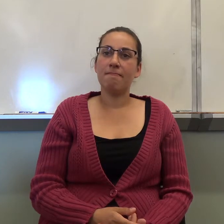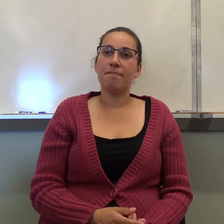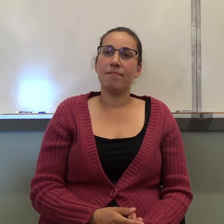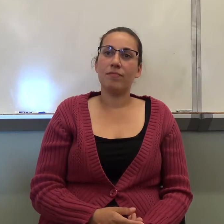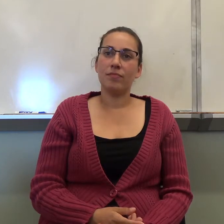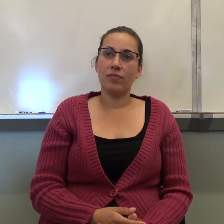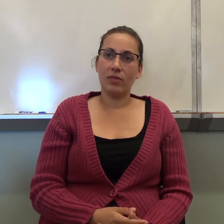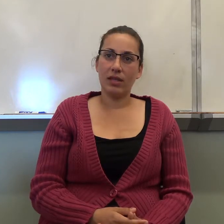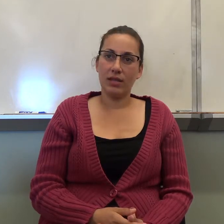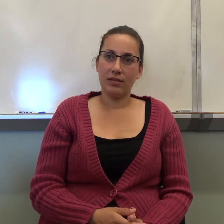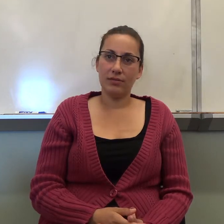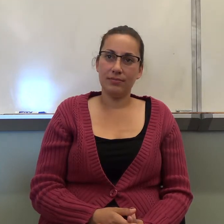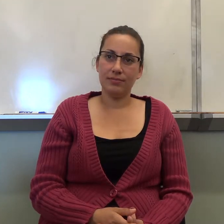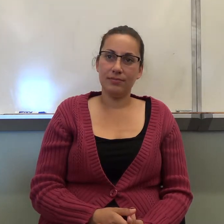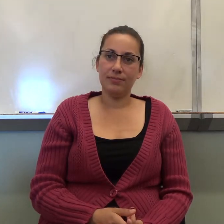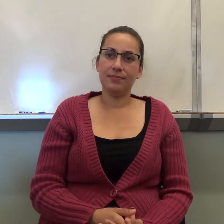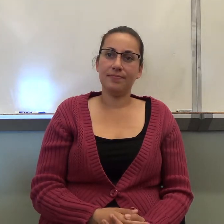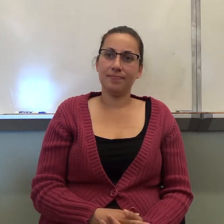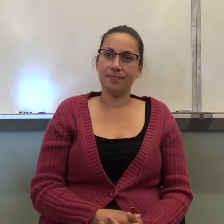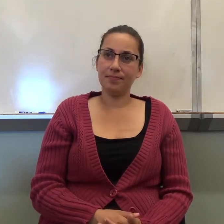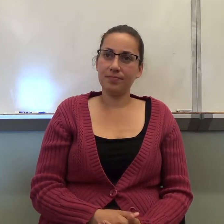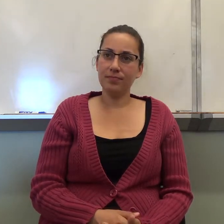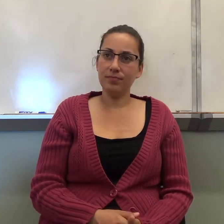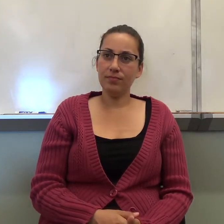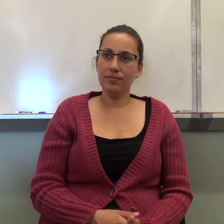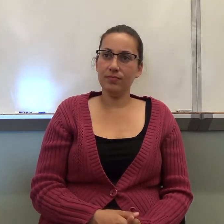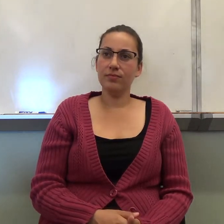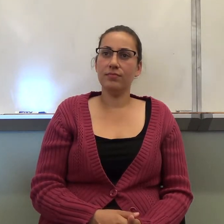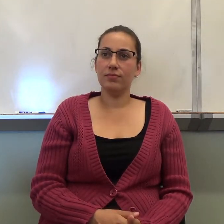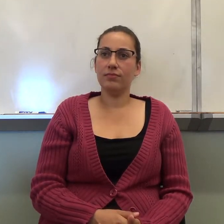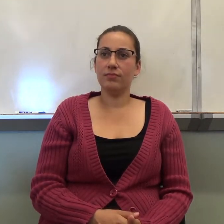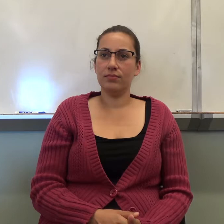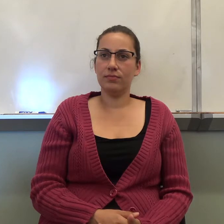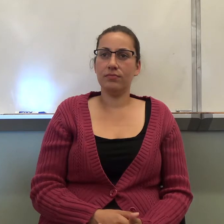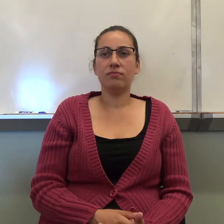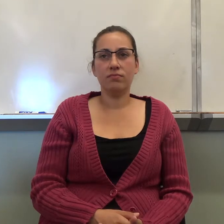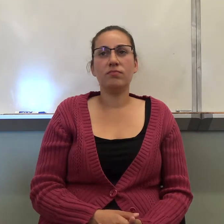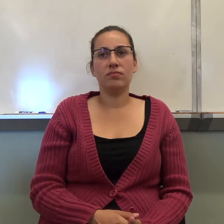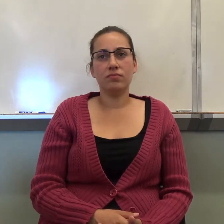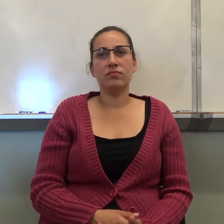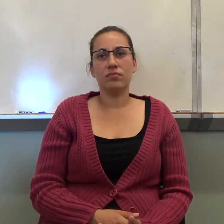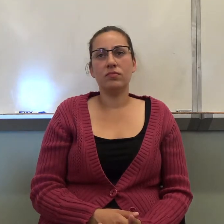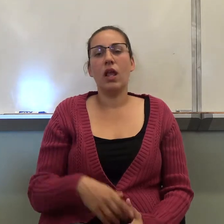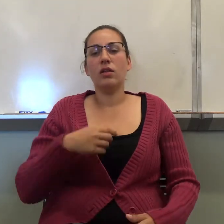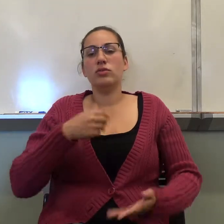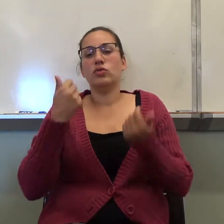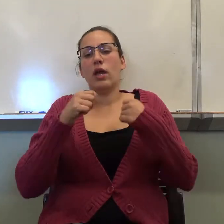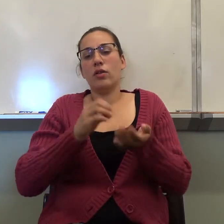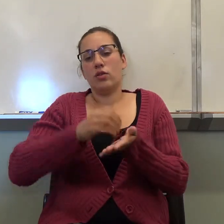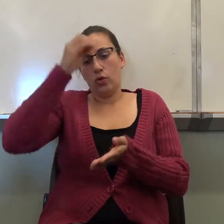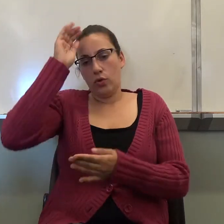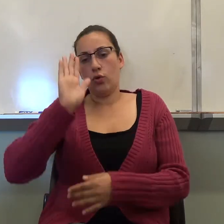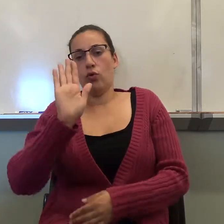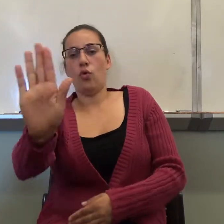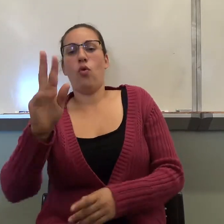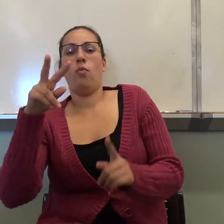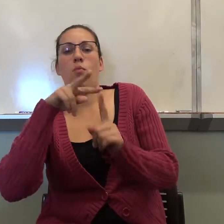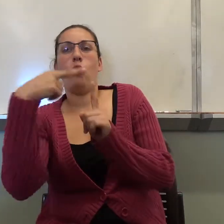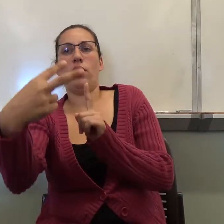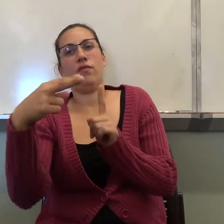So we could have done the whole thing in one step. Wow. Okay? I want to see smiles. All you quick trick people, come